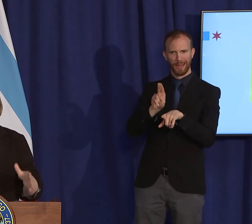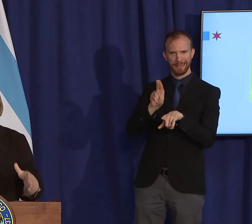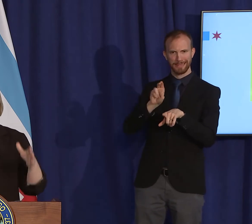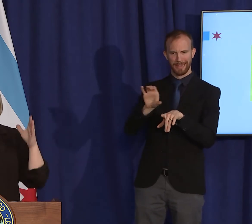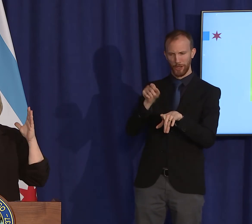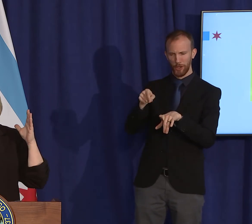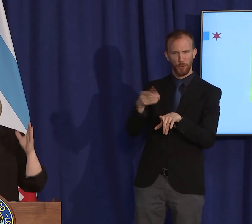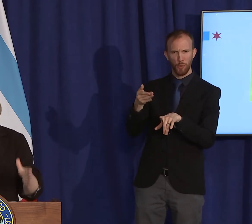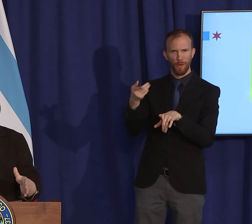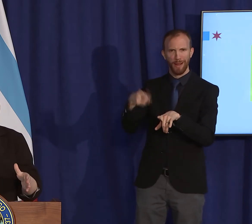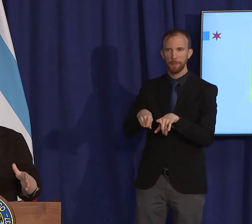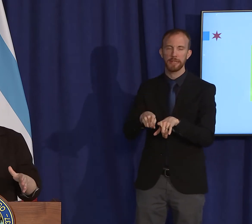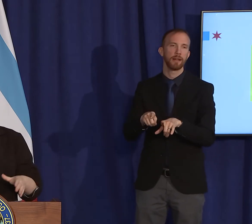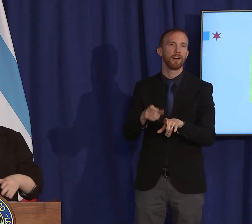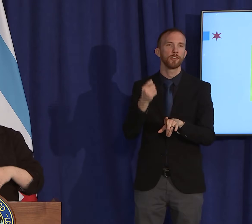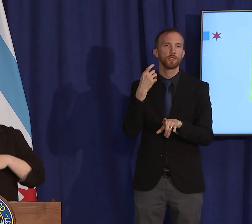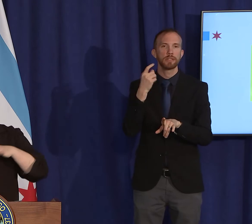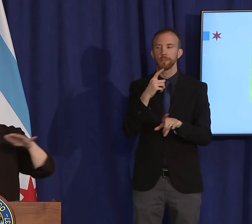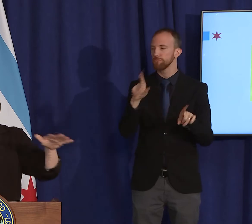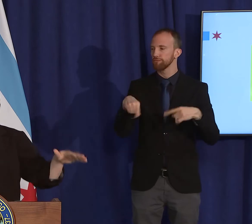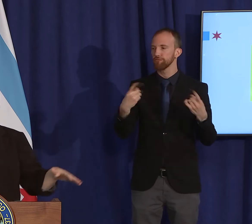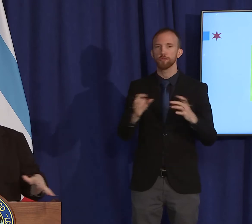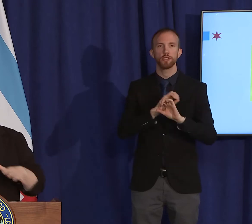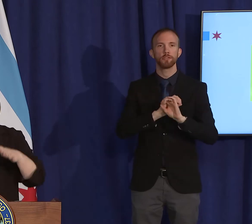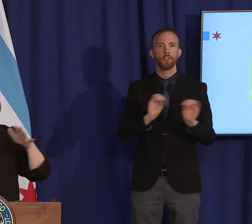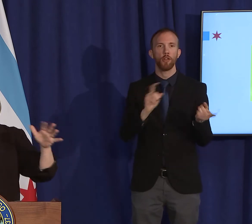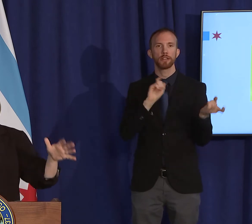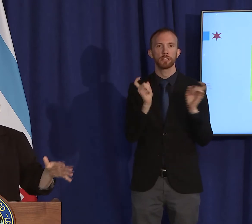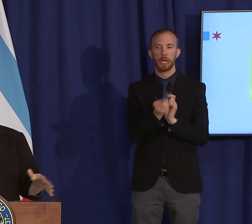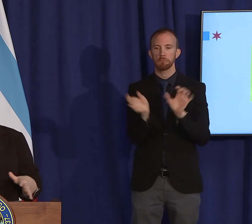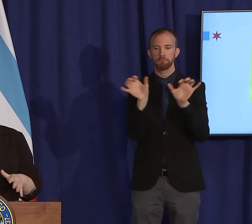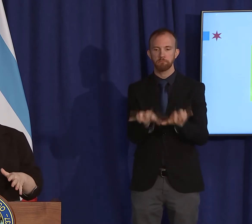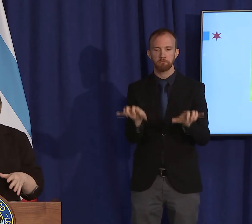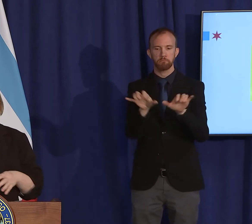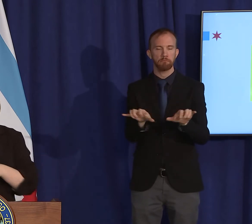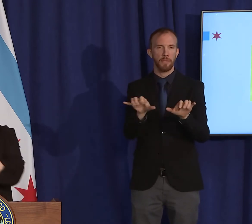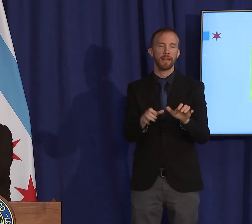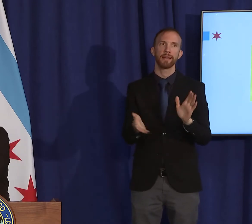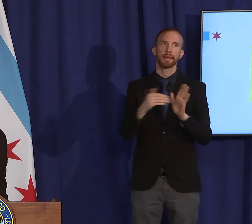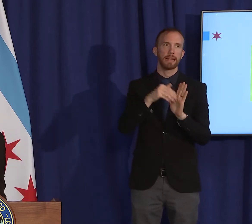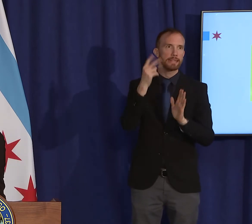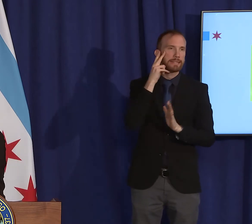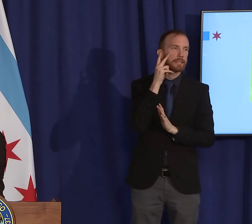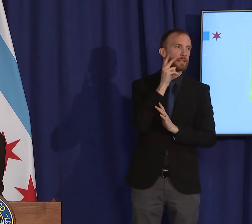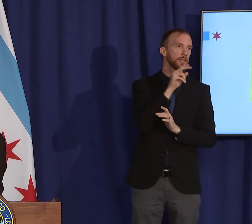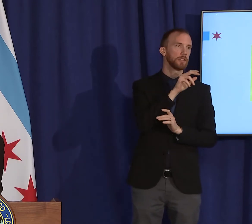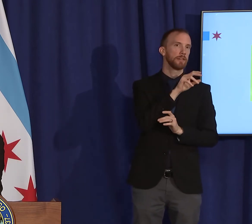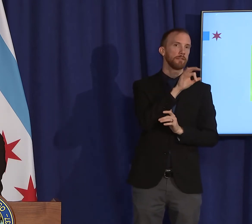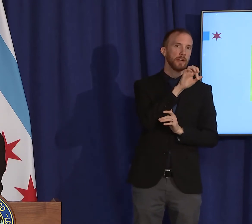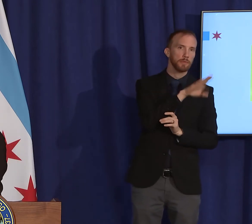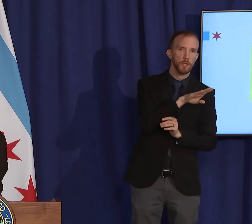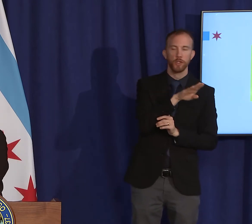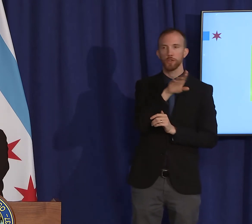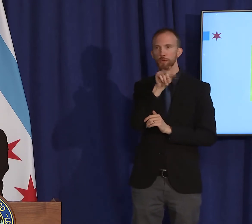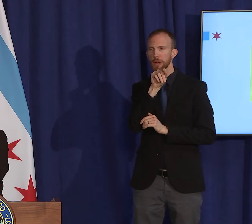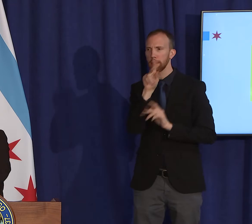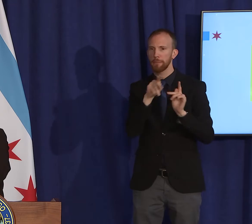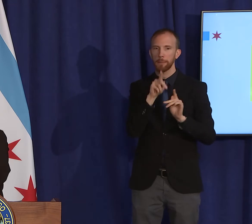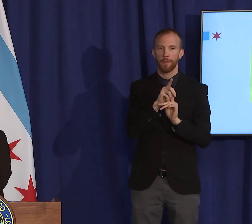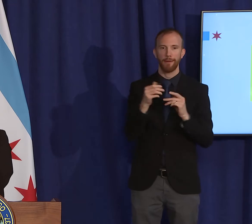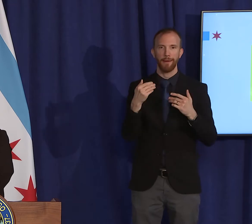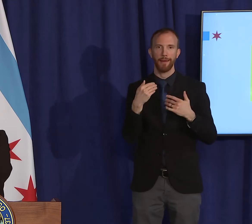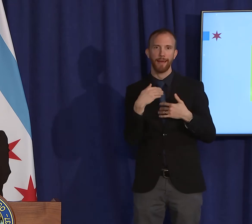changed related to eligibility at the United Center. I know there were things, again, circulating on social media saying you should take this code and you should use it